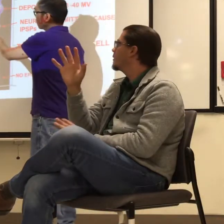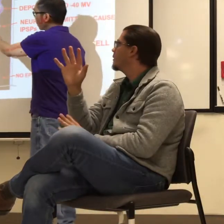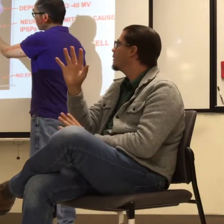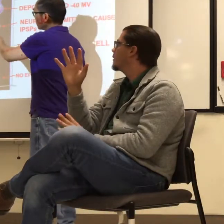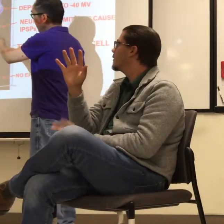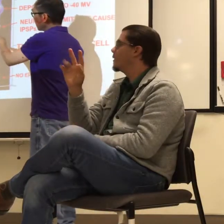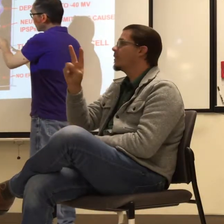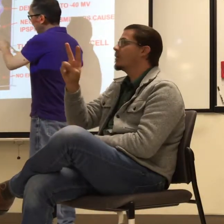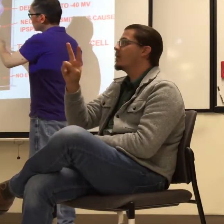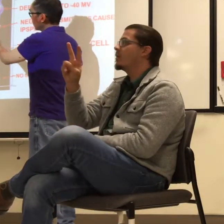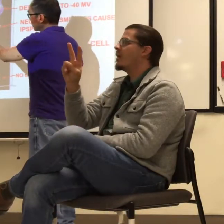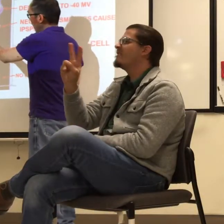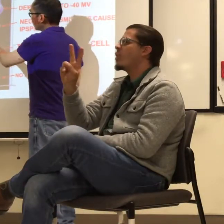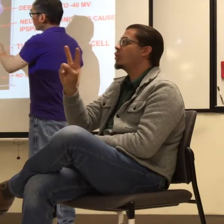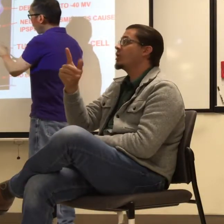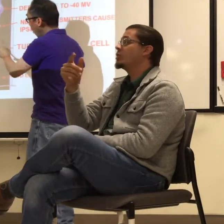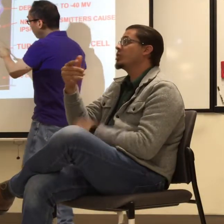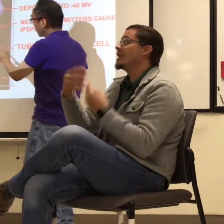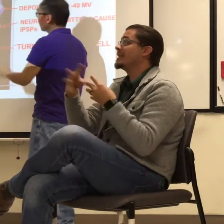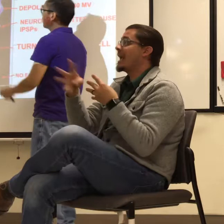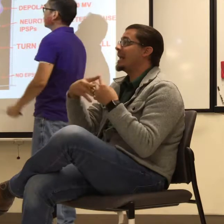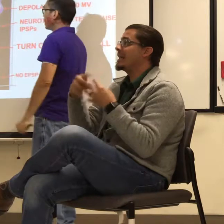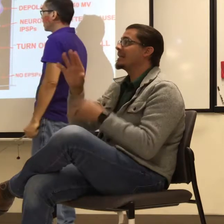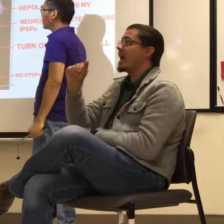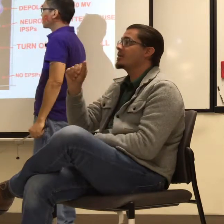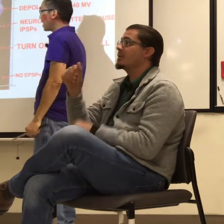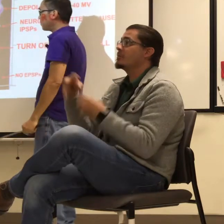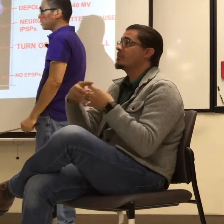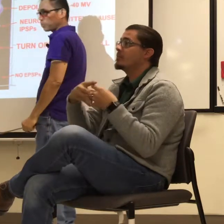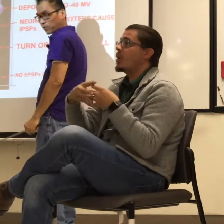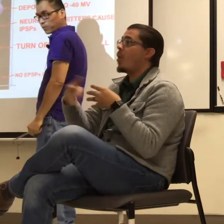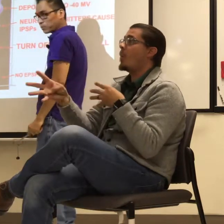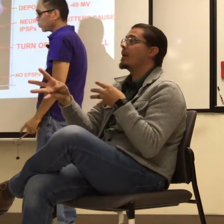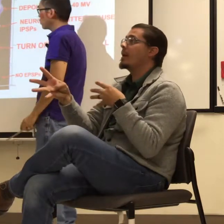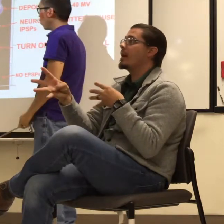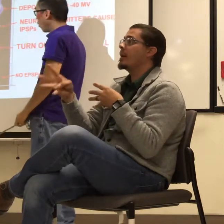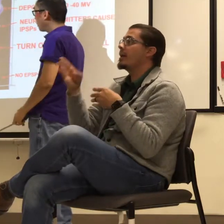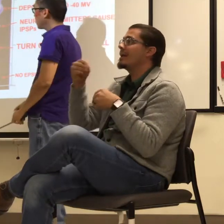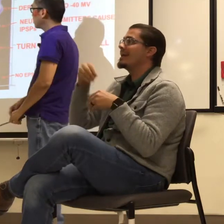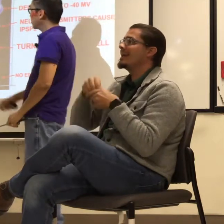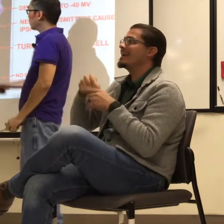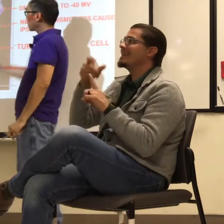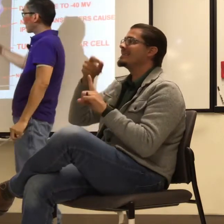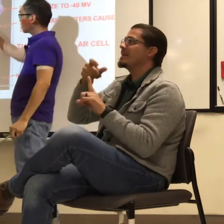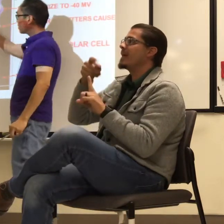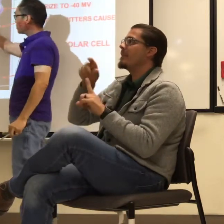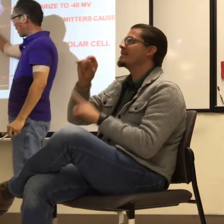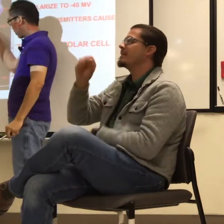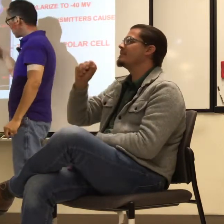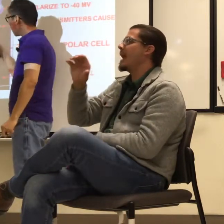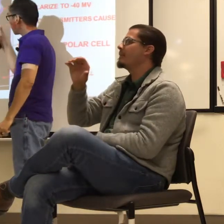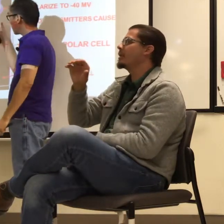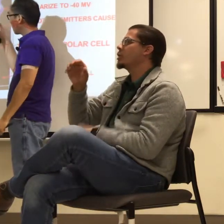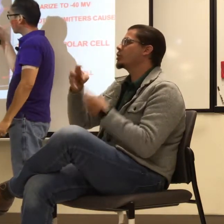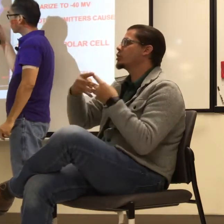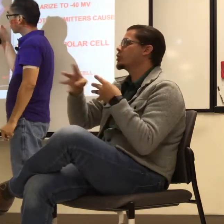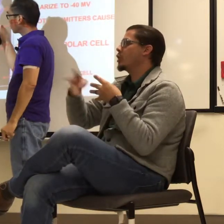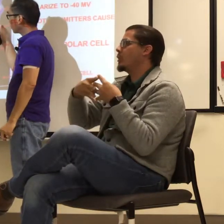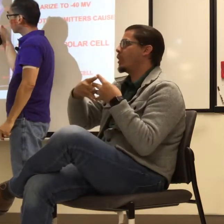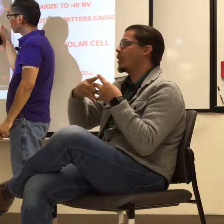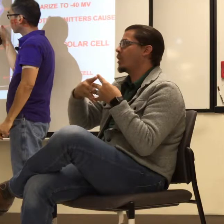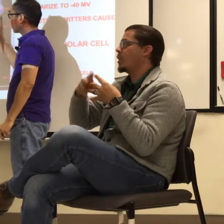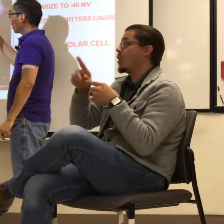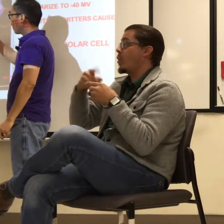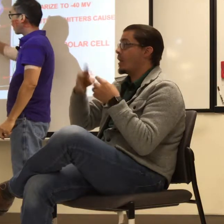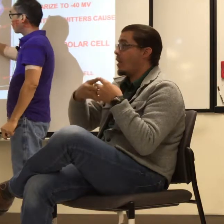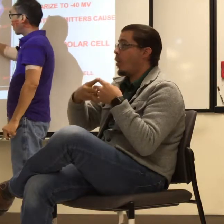number 2, voltage gated calcium channels open in synaptic terminals. When you open calcium channels in the synaptic